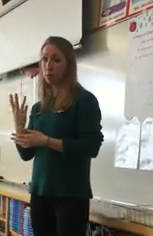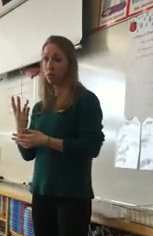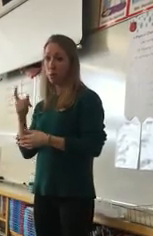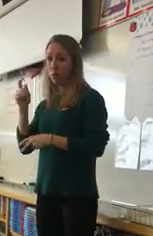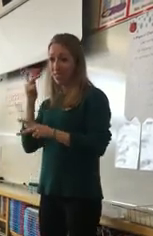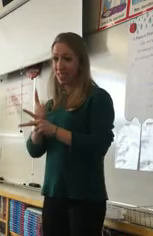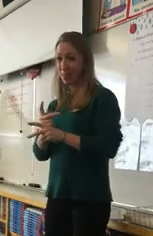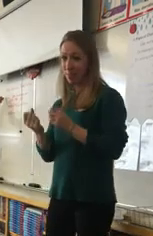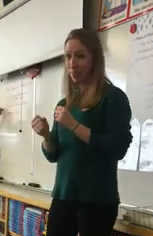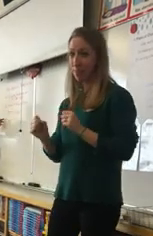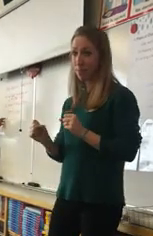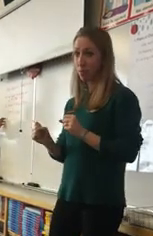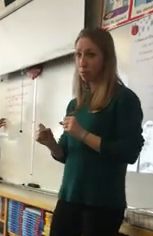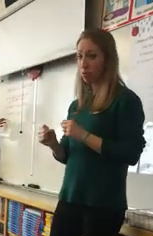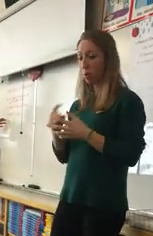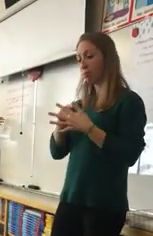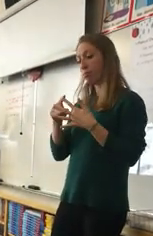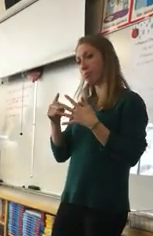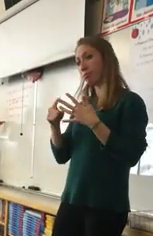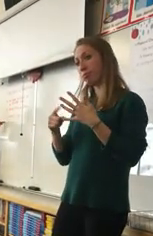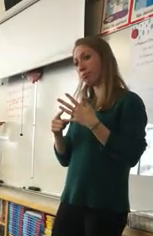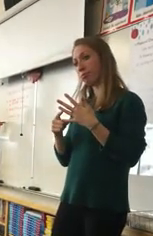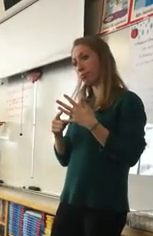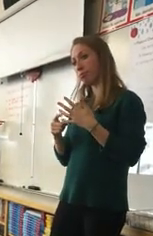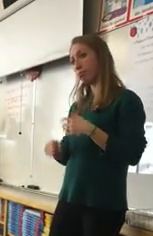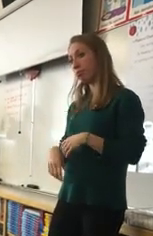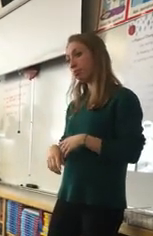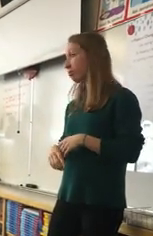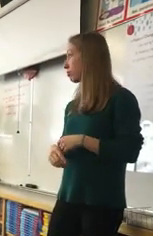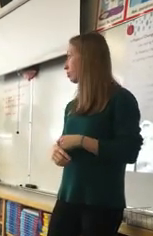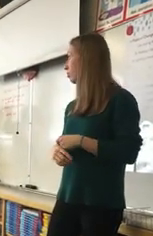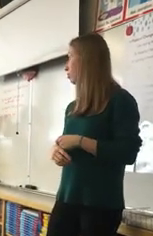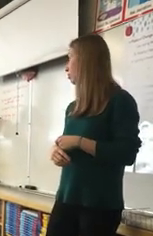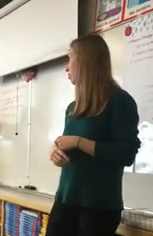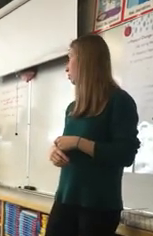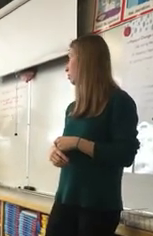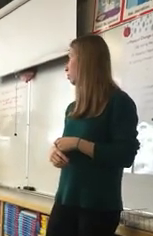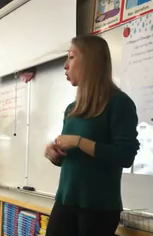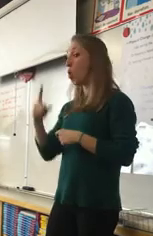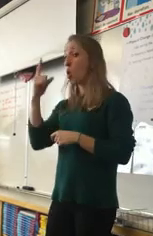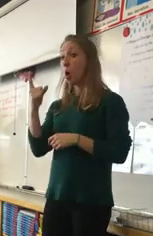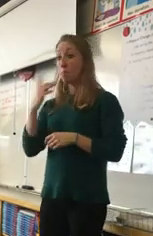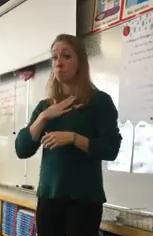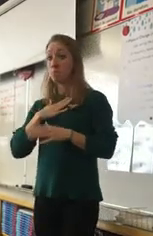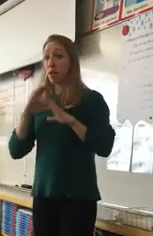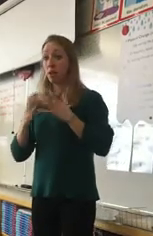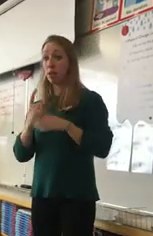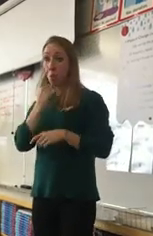Okay, so that's 1, 2, 3, 4. I had one person finish 1, 2, 3, 4. And that person was